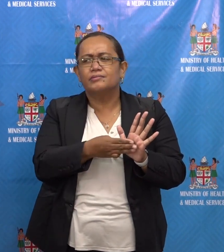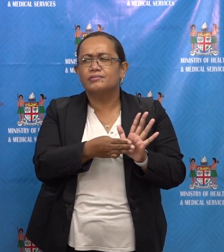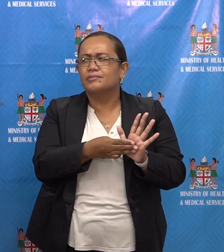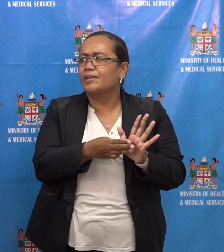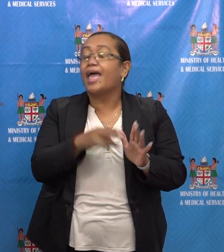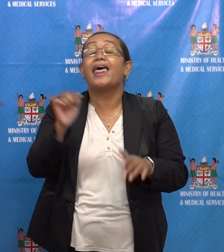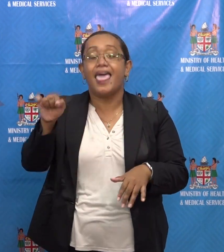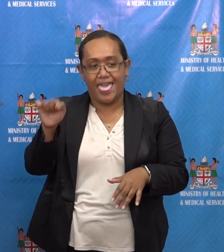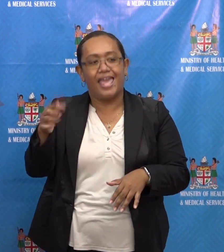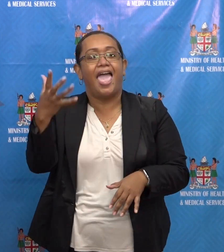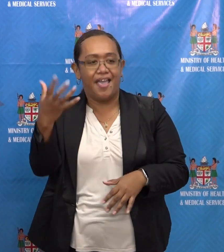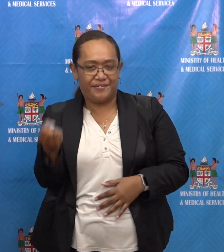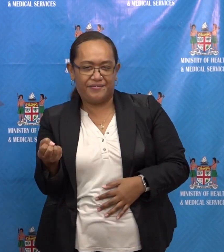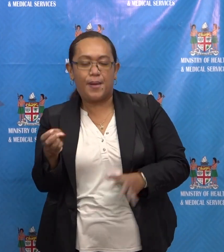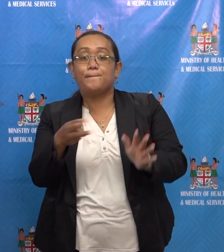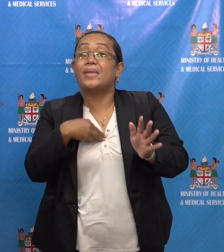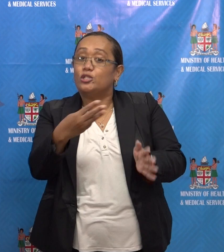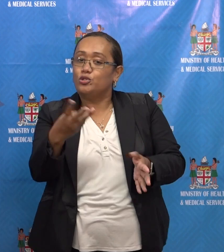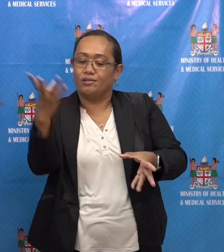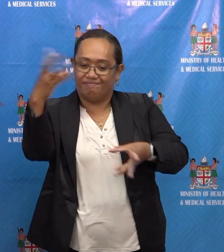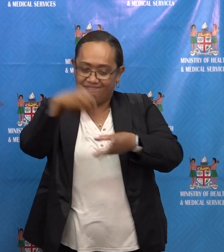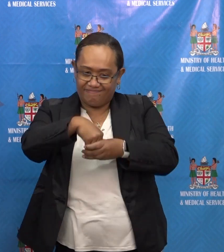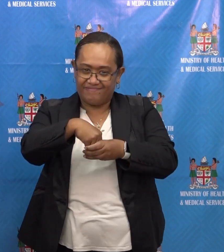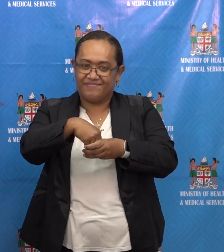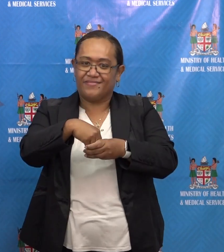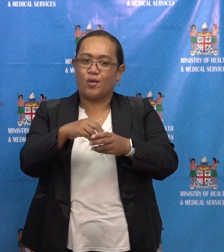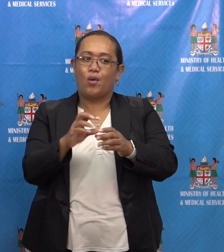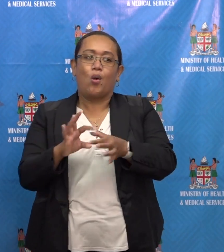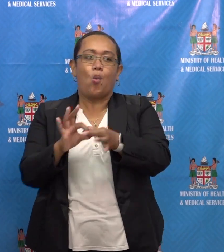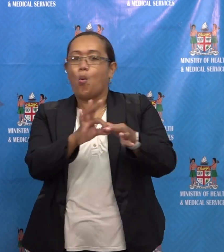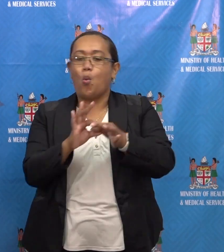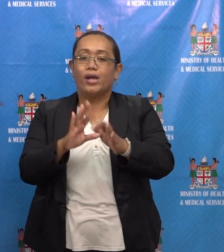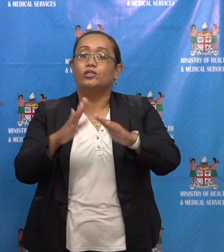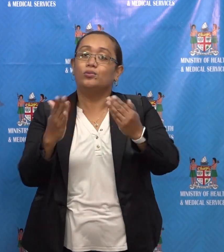there is one of the ministries that we're working with,